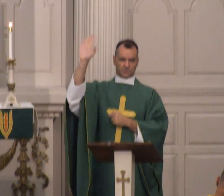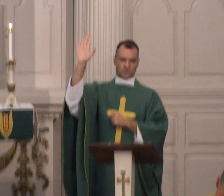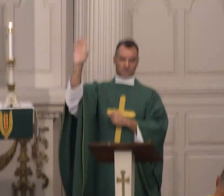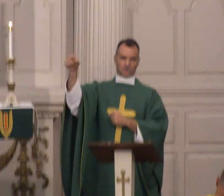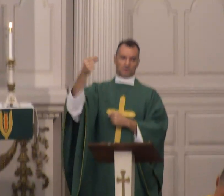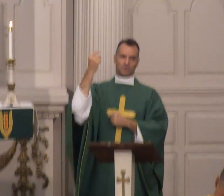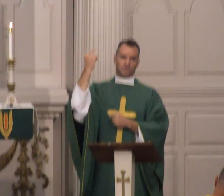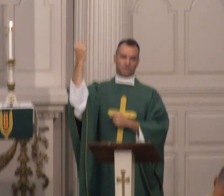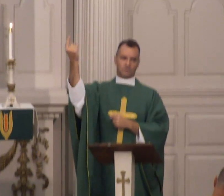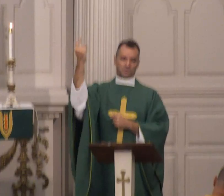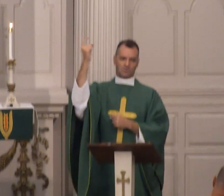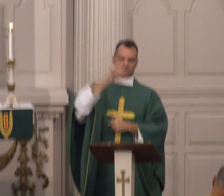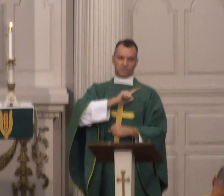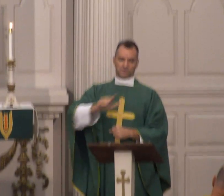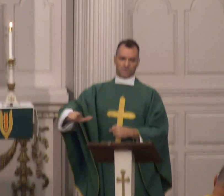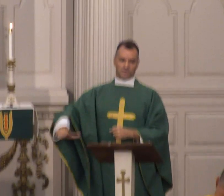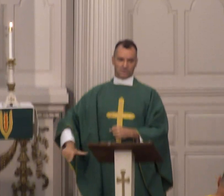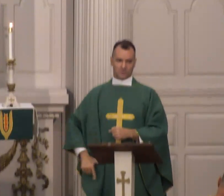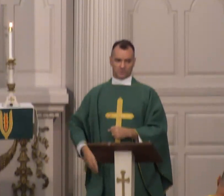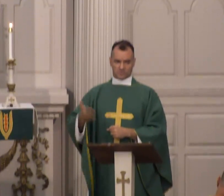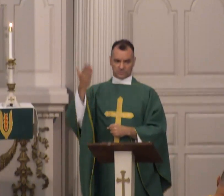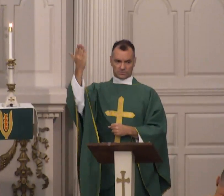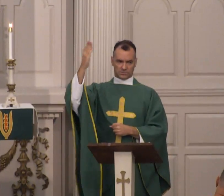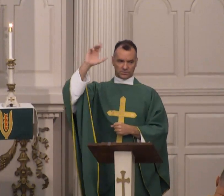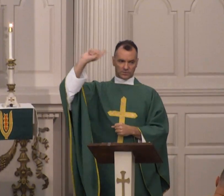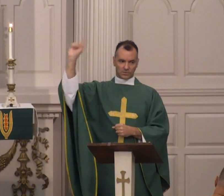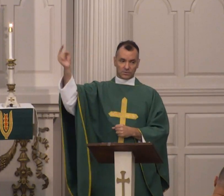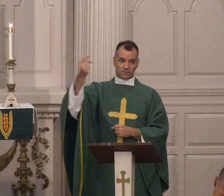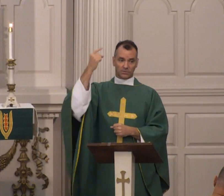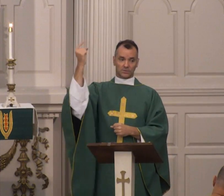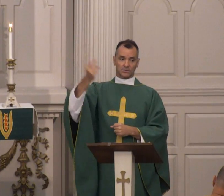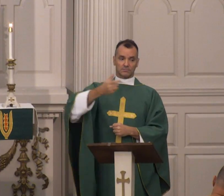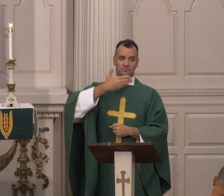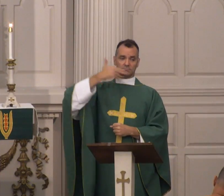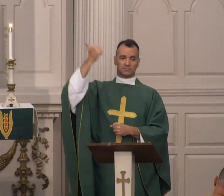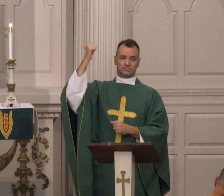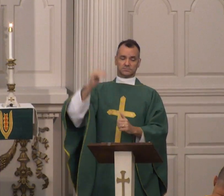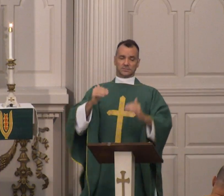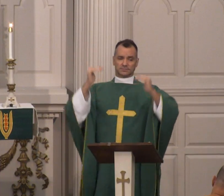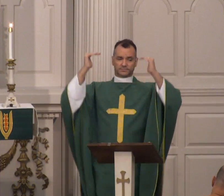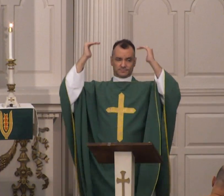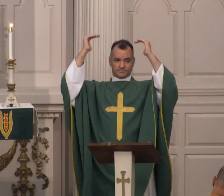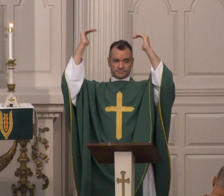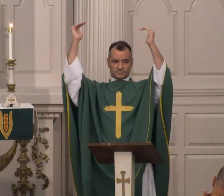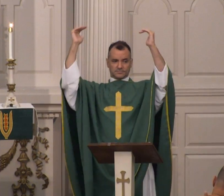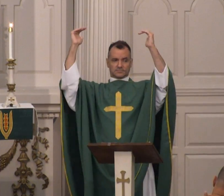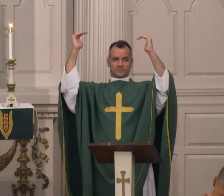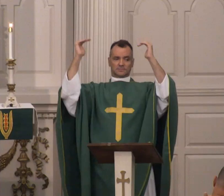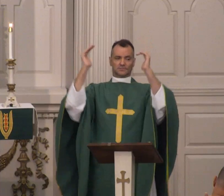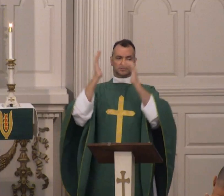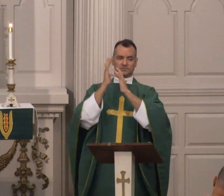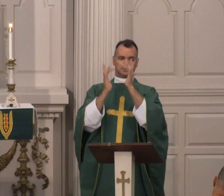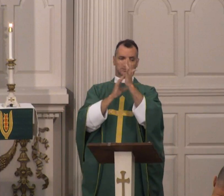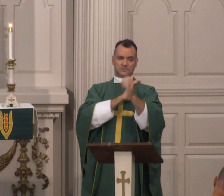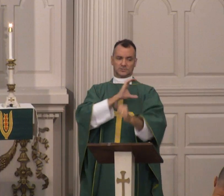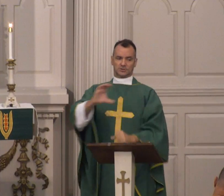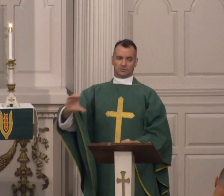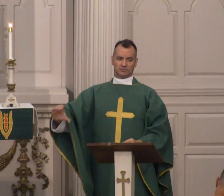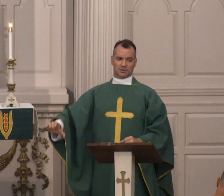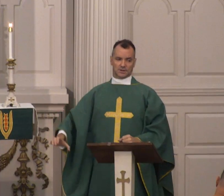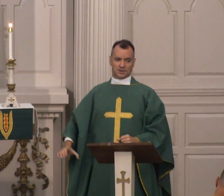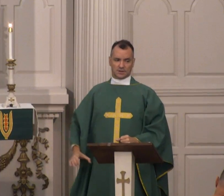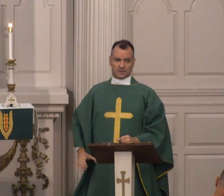Holy One, you alone are the Lord, you alone are the